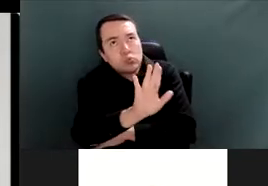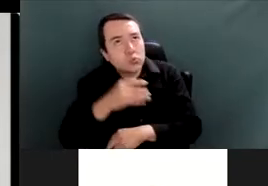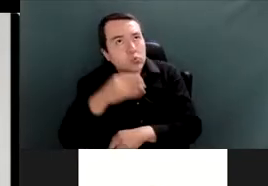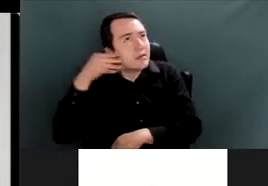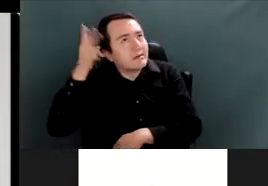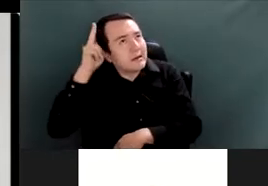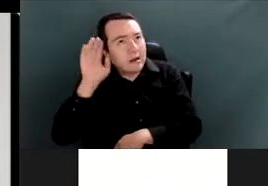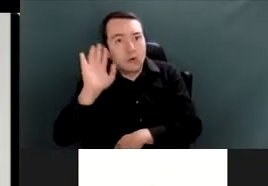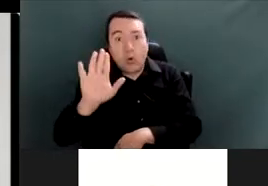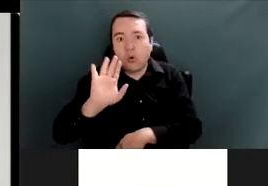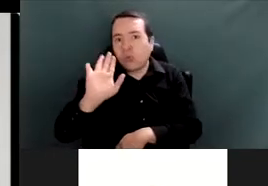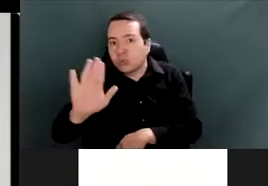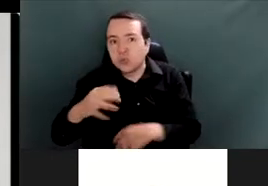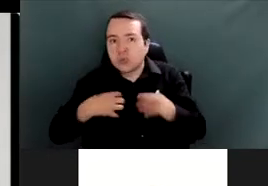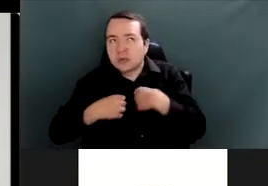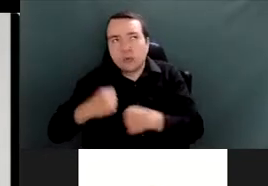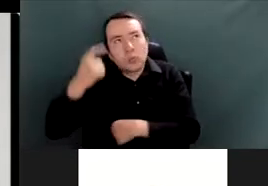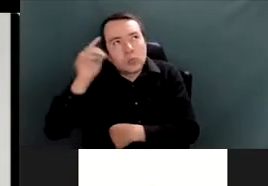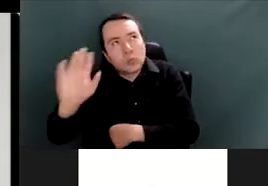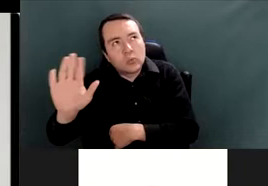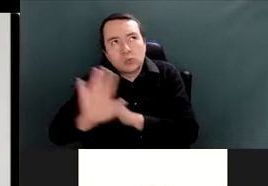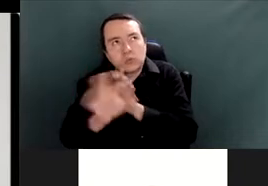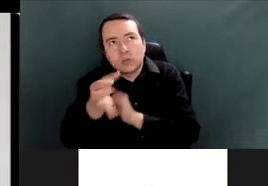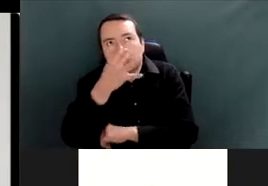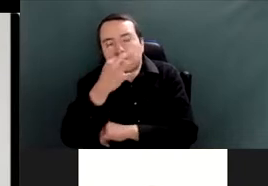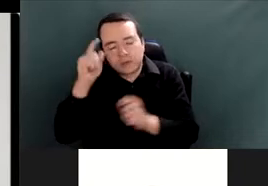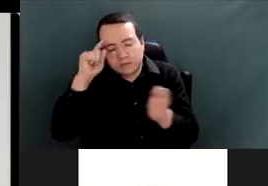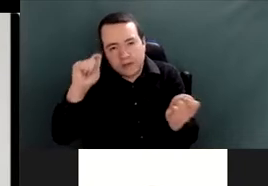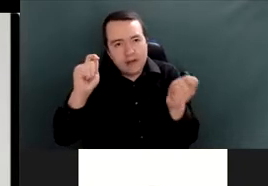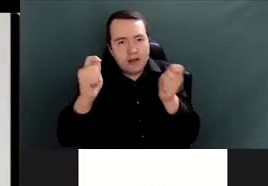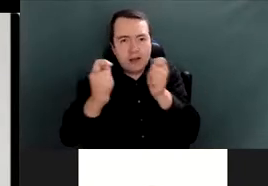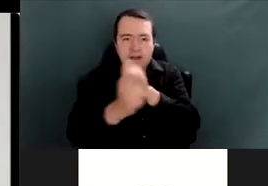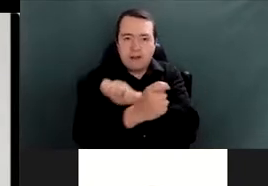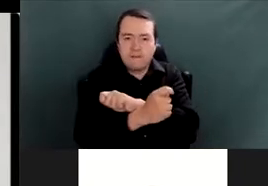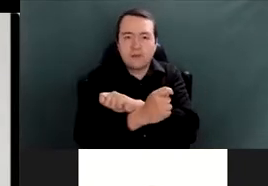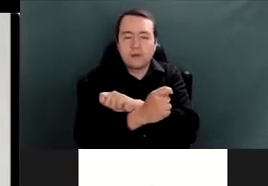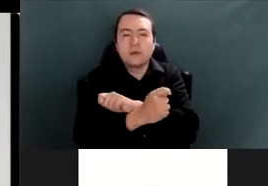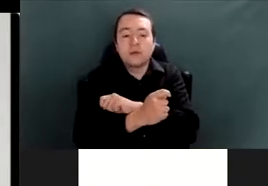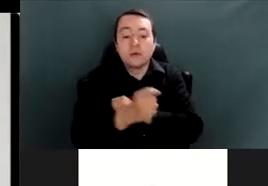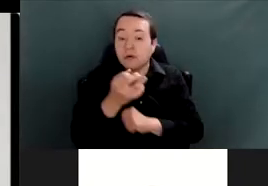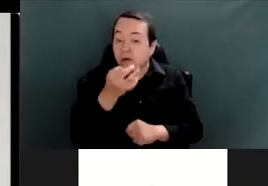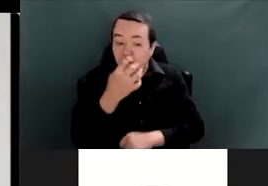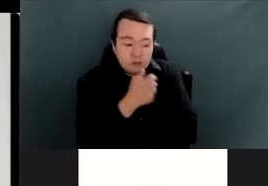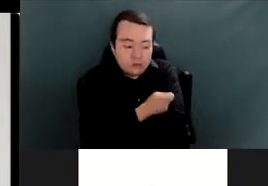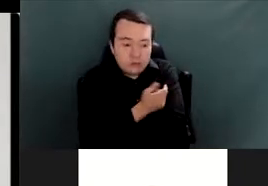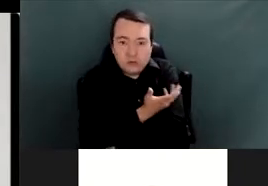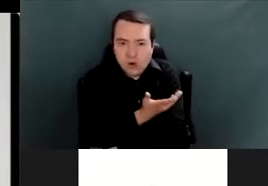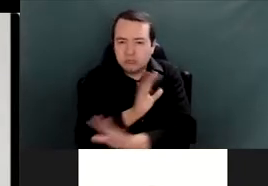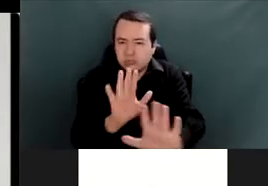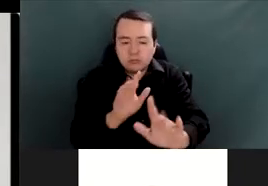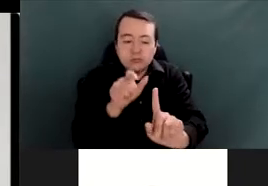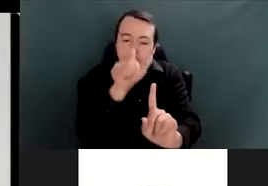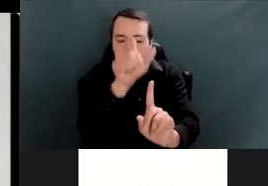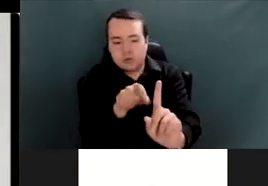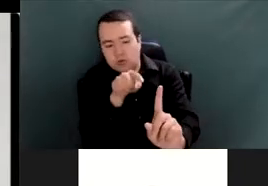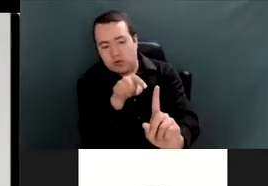approach to health which exists today. In other words, we need to move to a